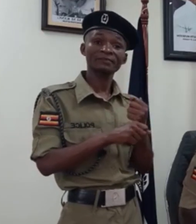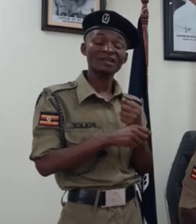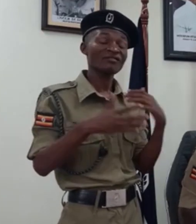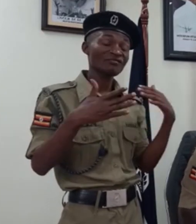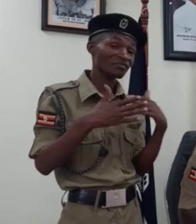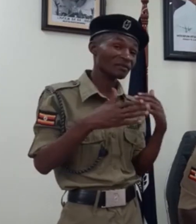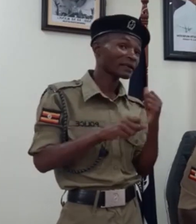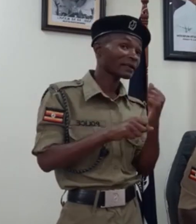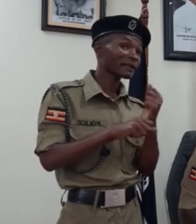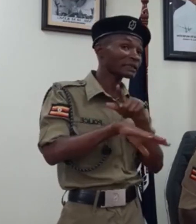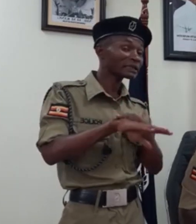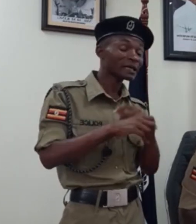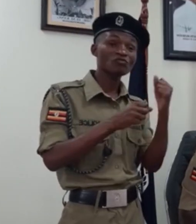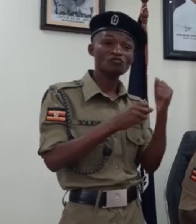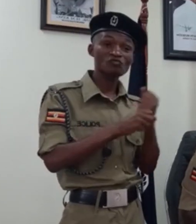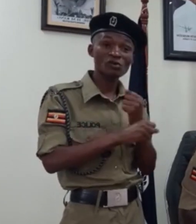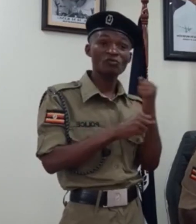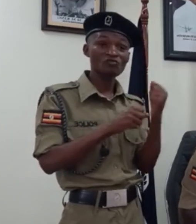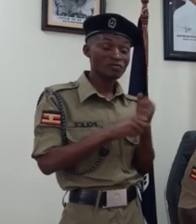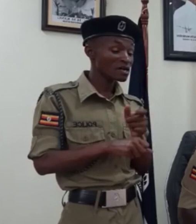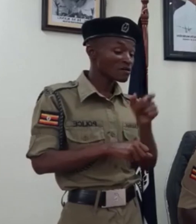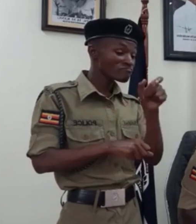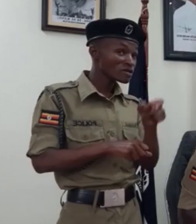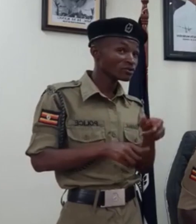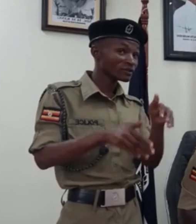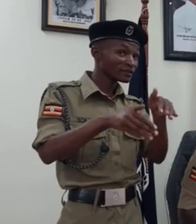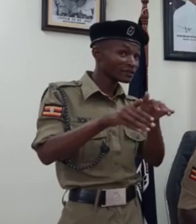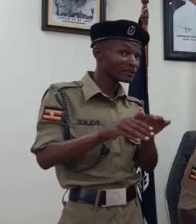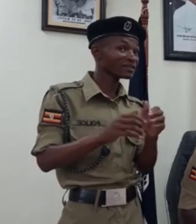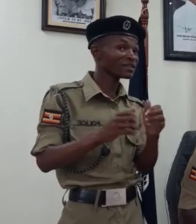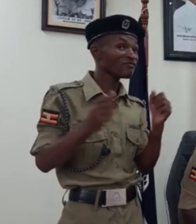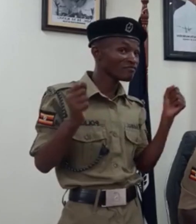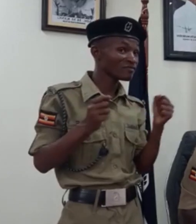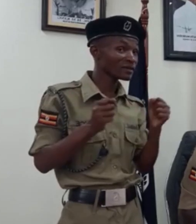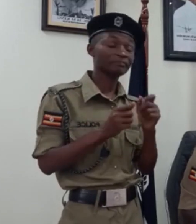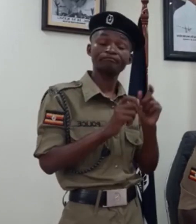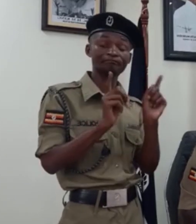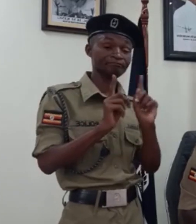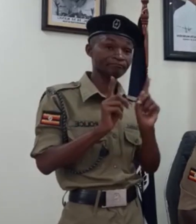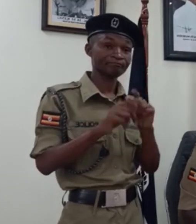n'ettutumu ery'ekika ekya waggulu era mu kutambuza emirimu gye